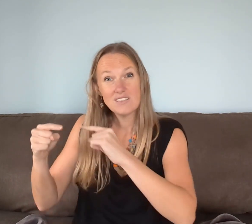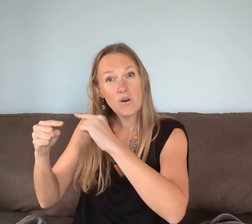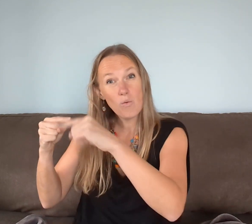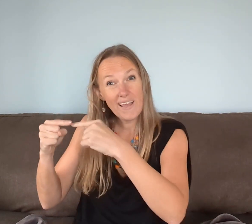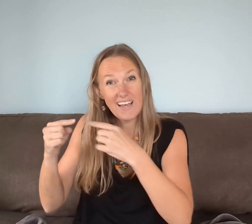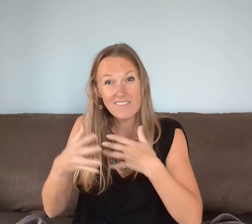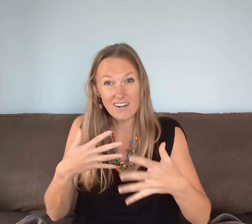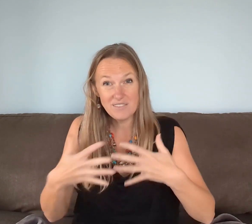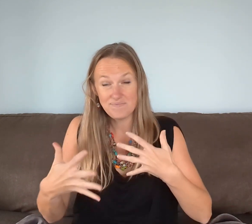So whenever,